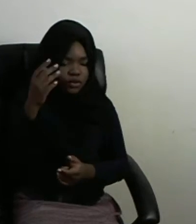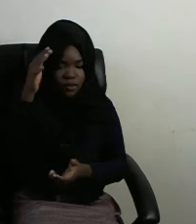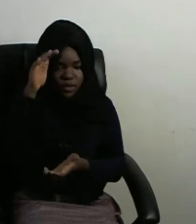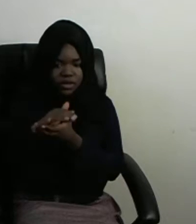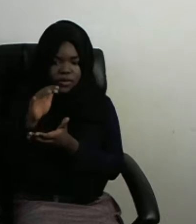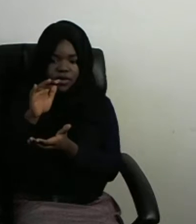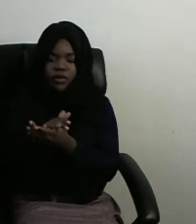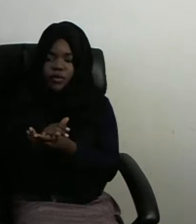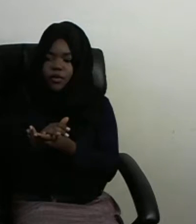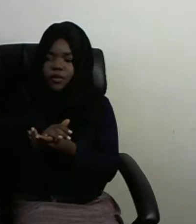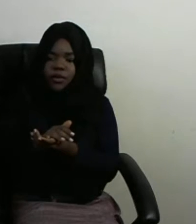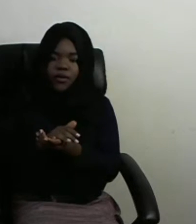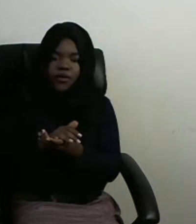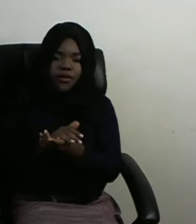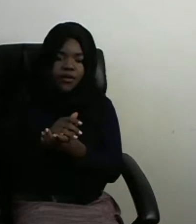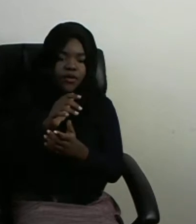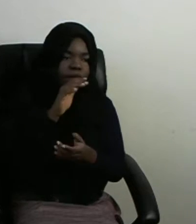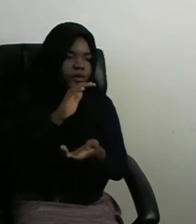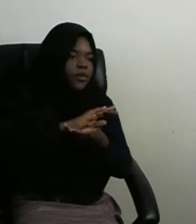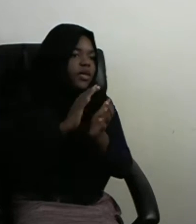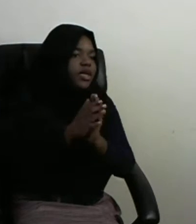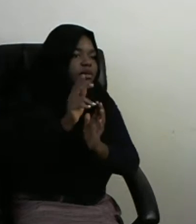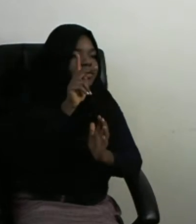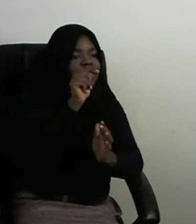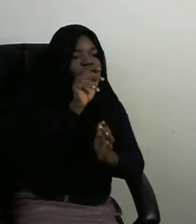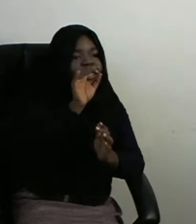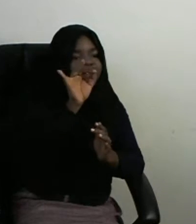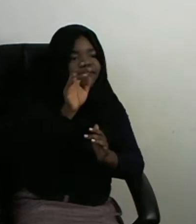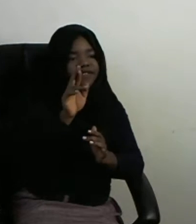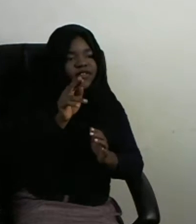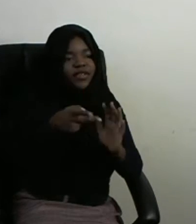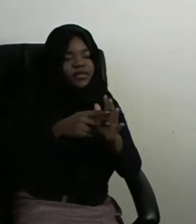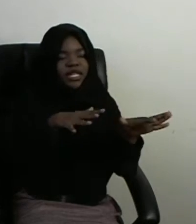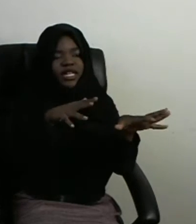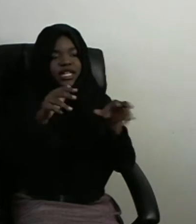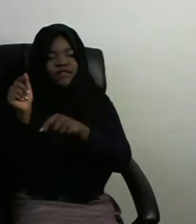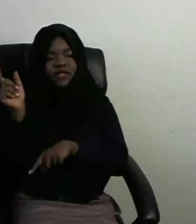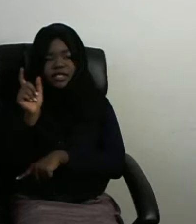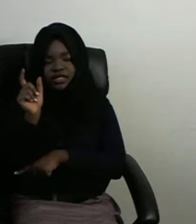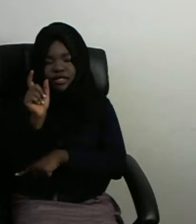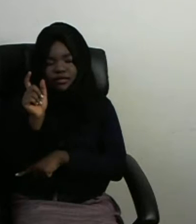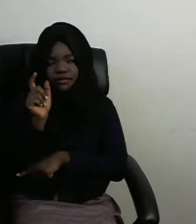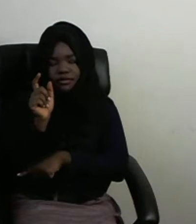spouses turned kafir, left the faith.